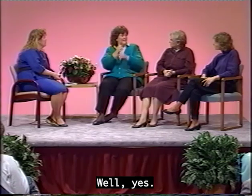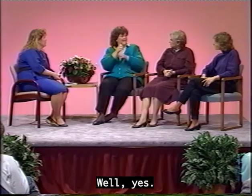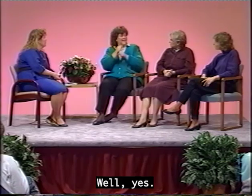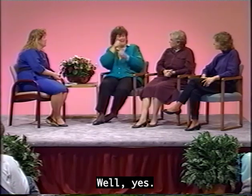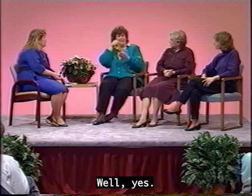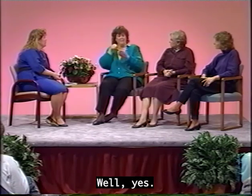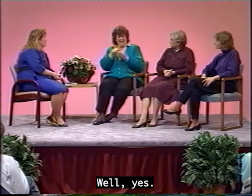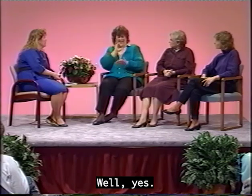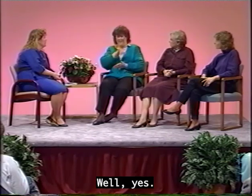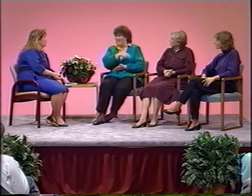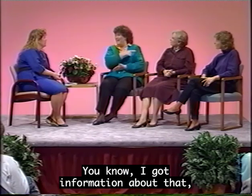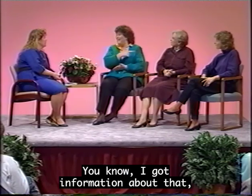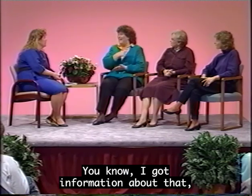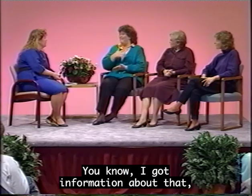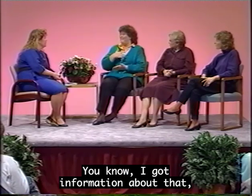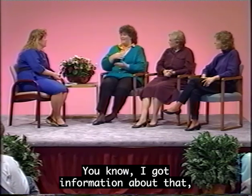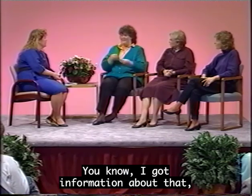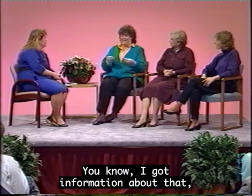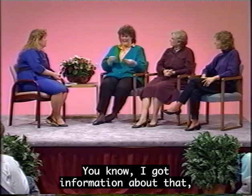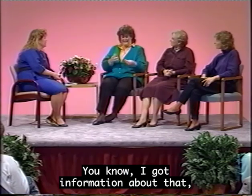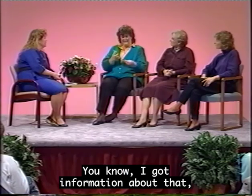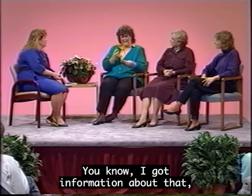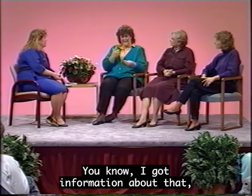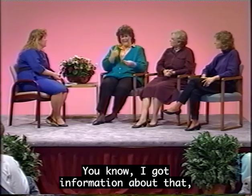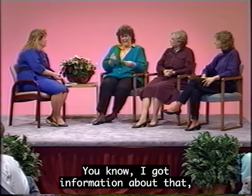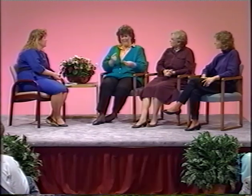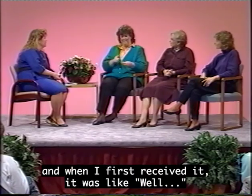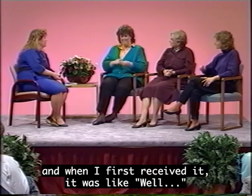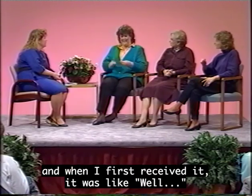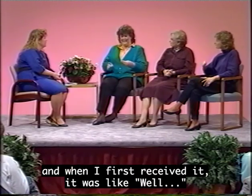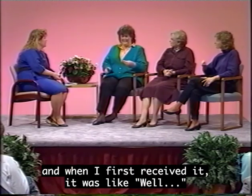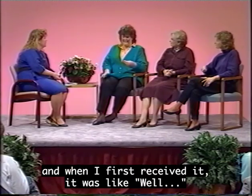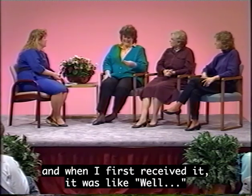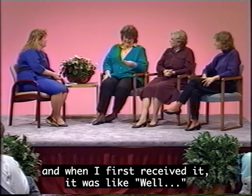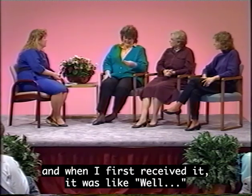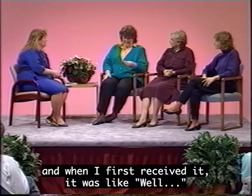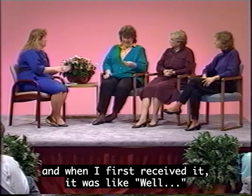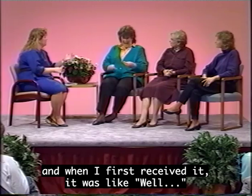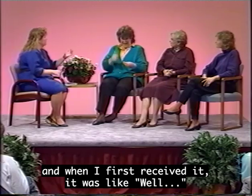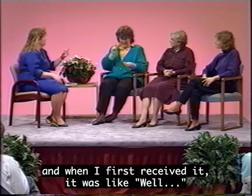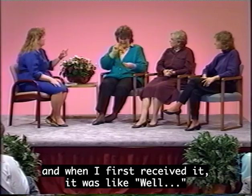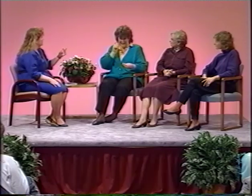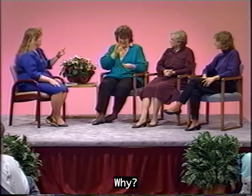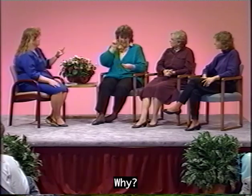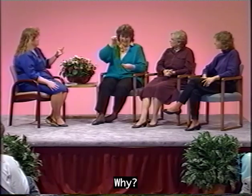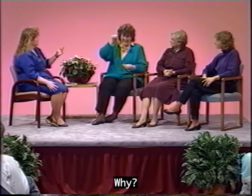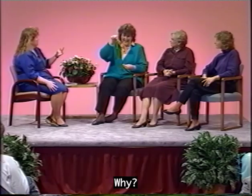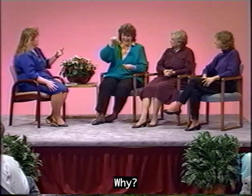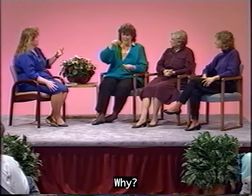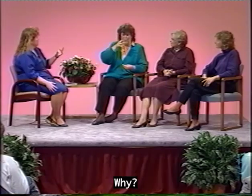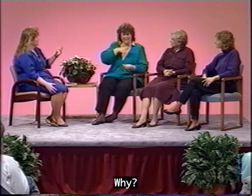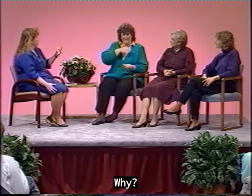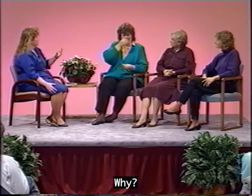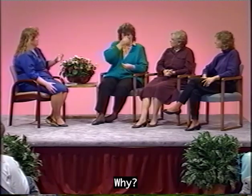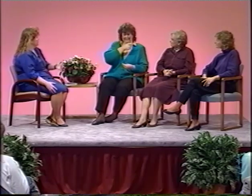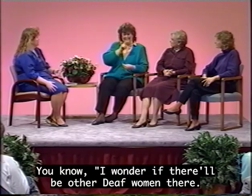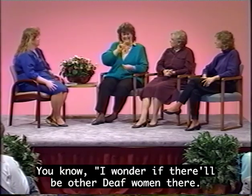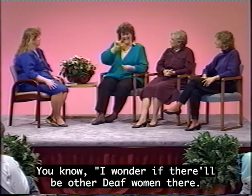Well, yes. I've got information about that, and when I first received it, it was like, well, Why? I wonder if there'll be any